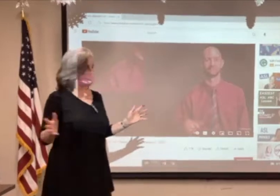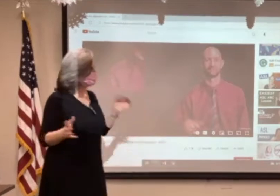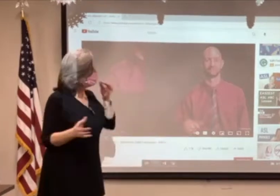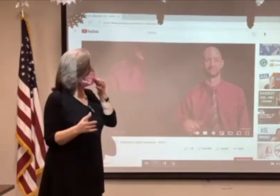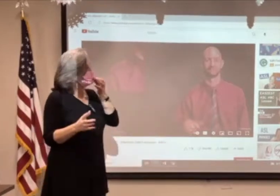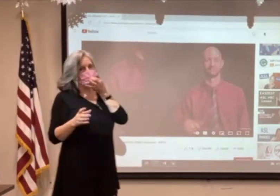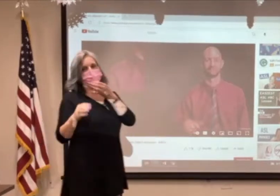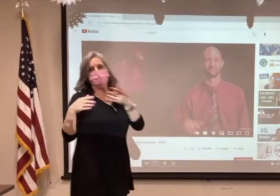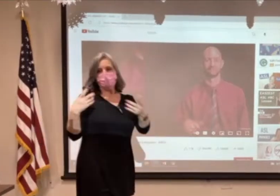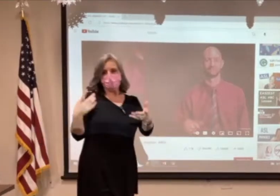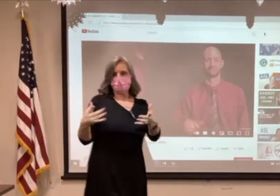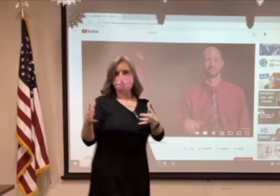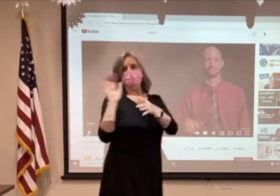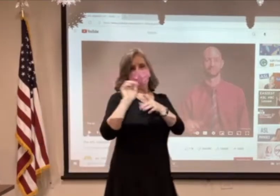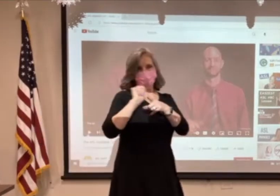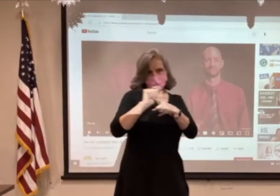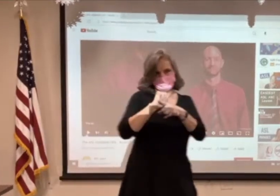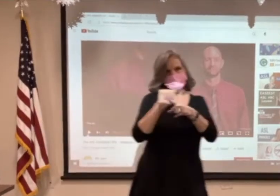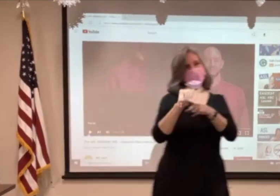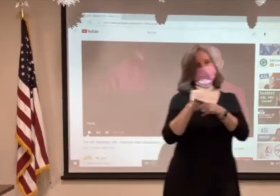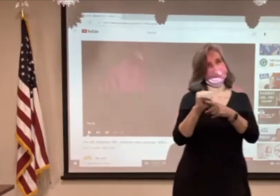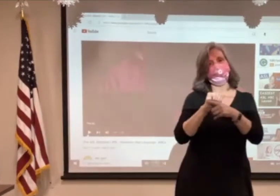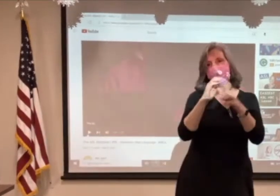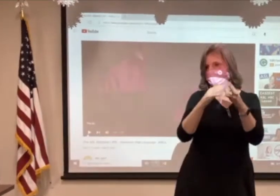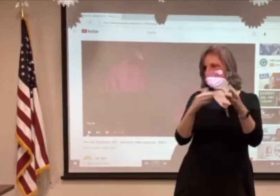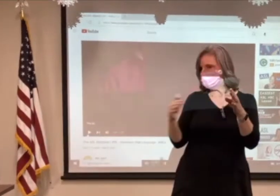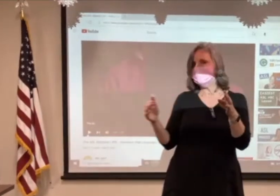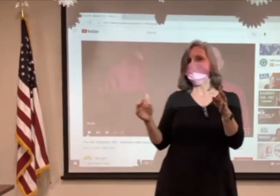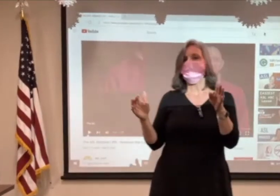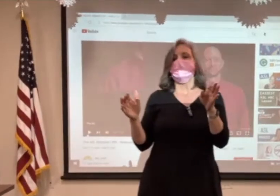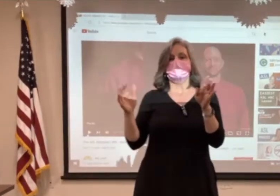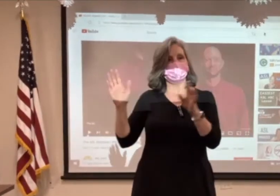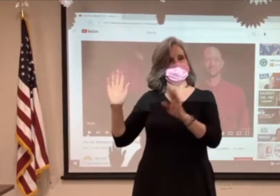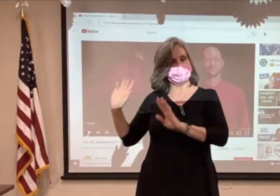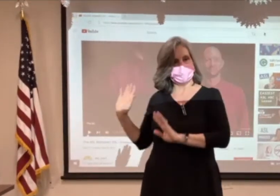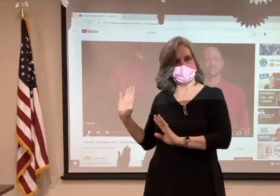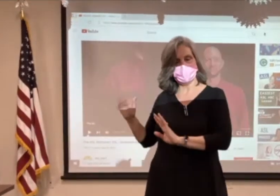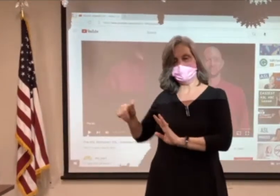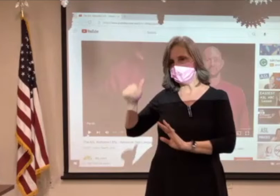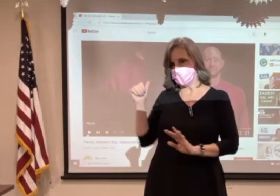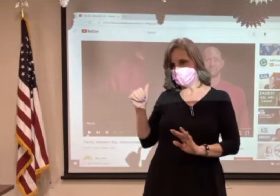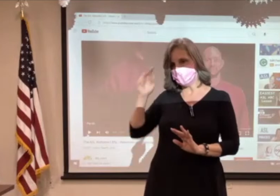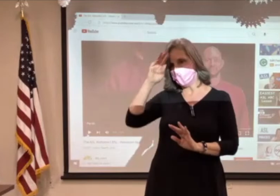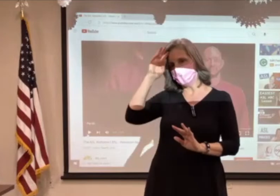up. So I'm going to give you a minute just to practice the letters from A to Z. If you want us to play the video, just let us know. And